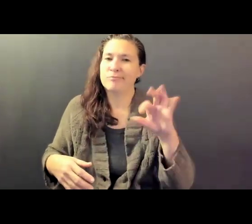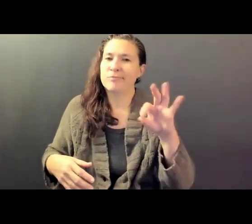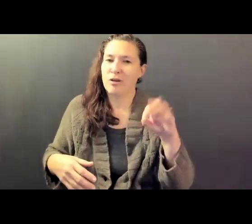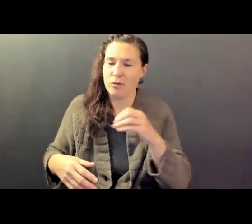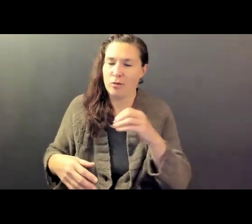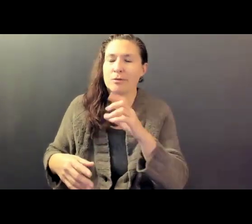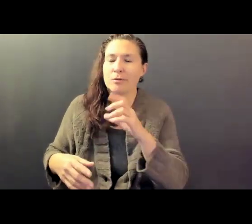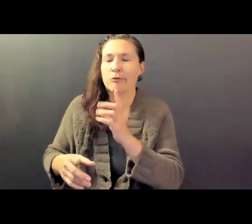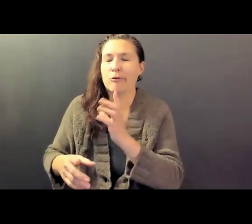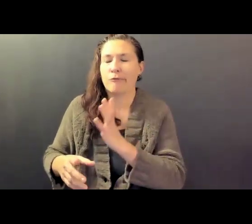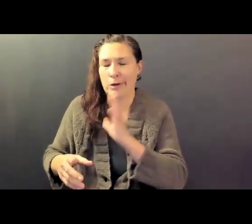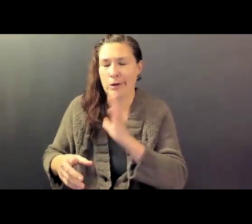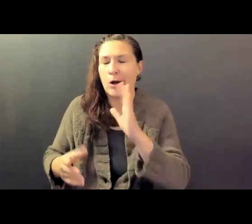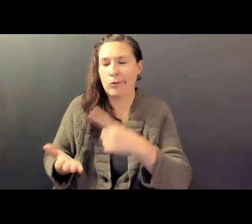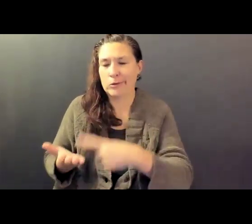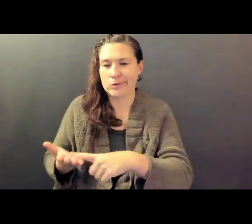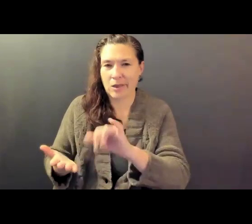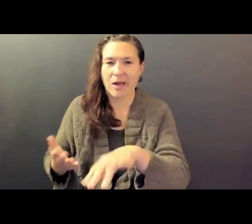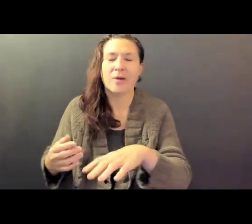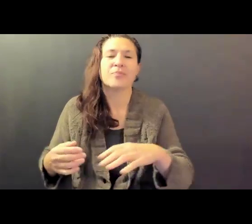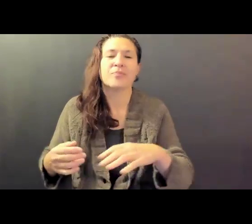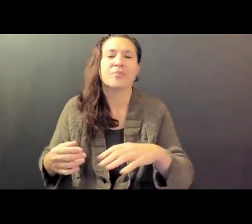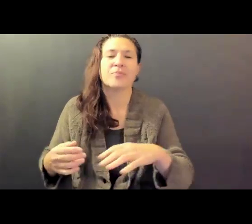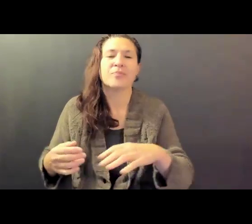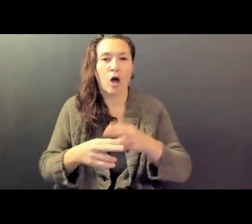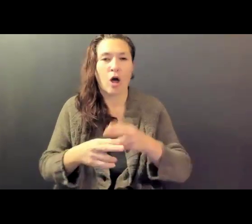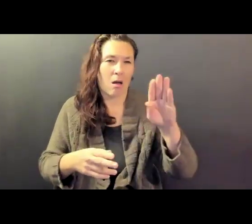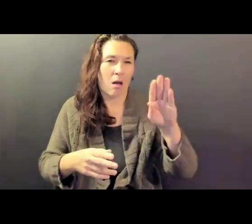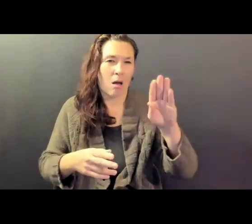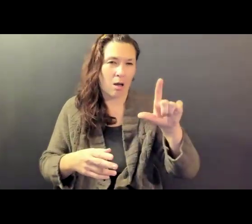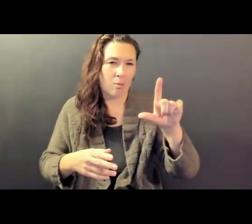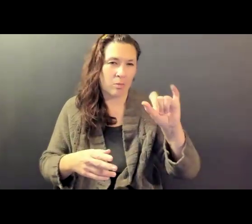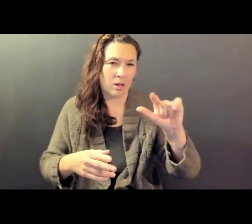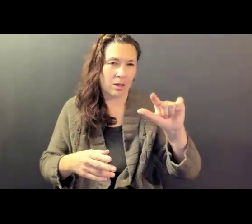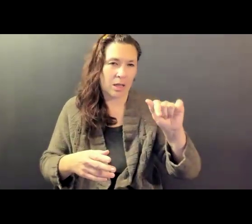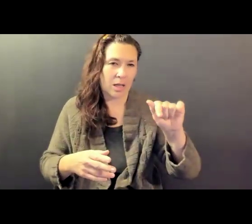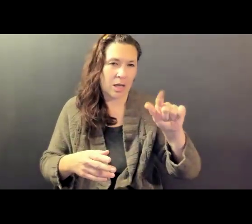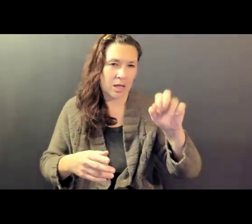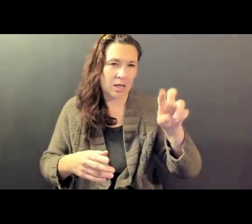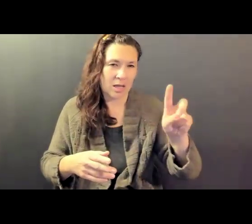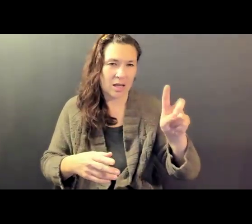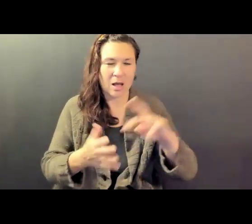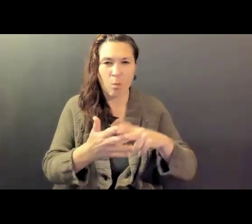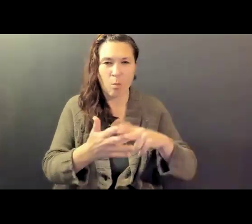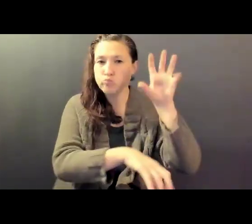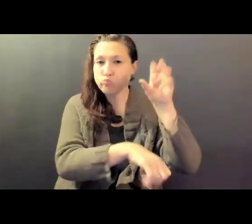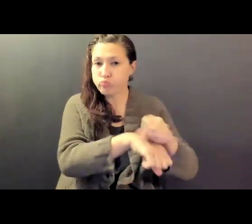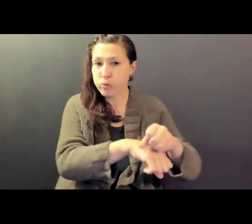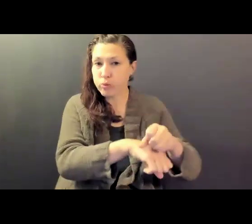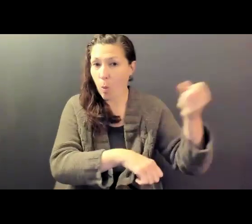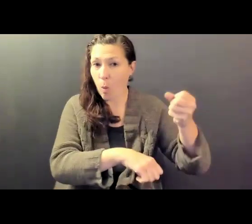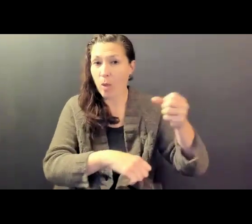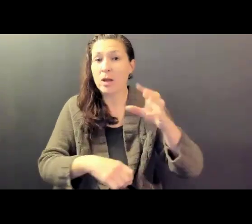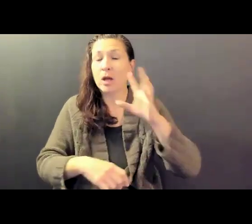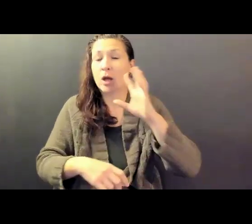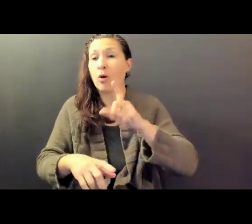use. Obligated or spent by September 30th. Of this year, past 2024, year, yeah, correct, yeah. yeah. So,